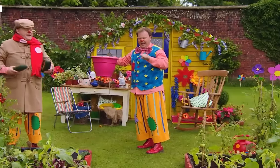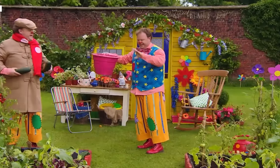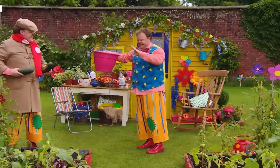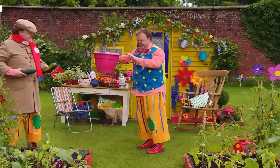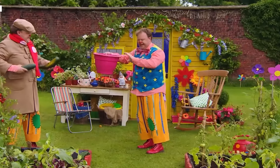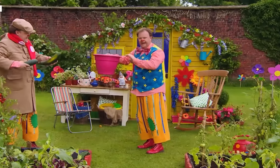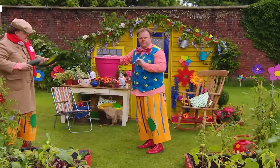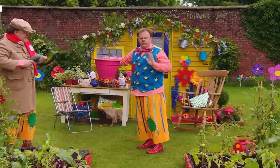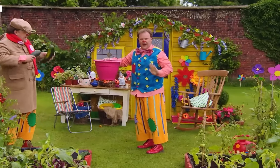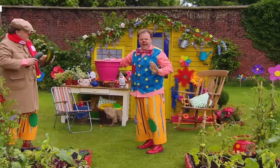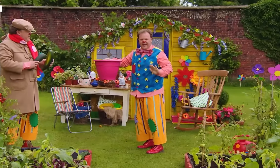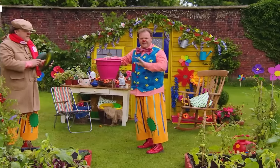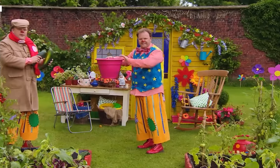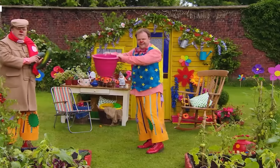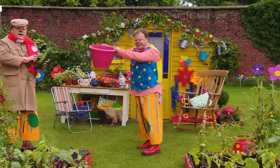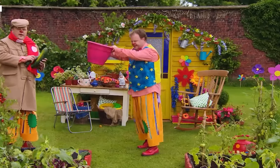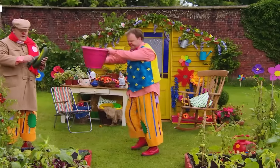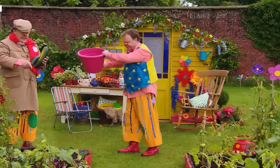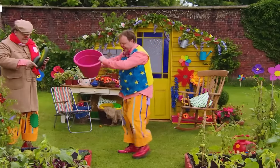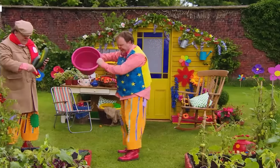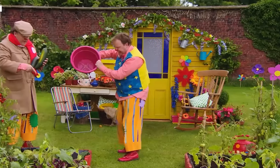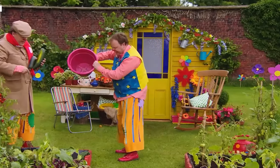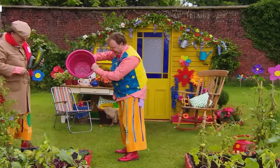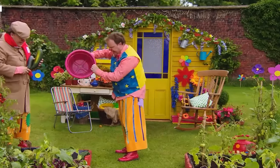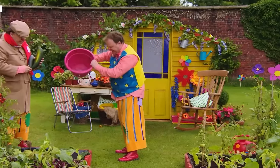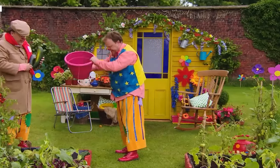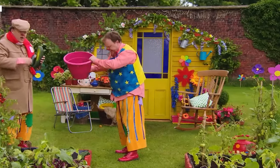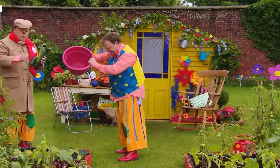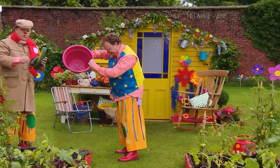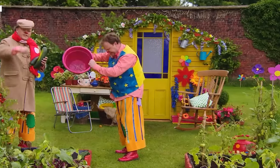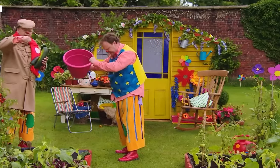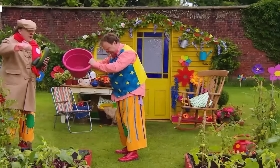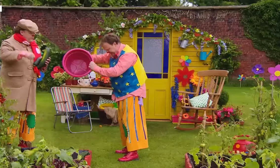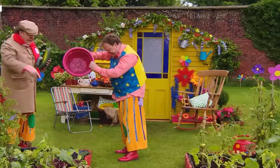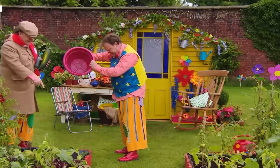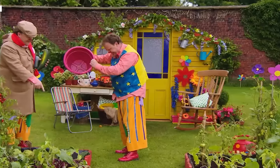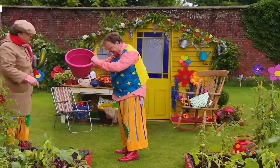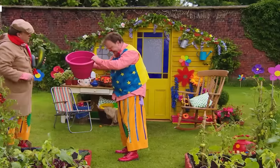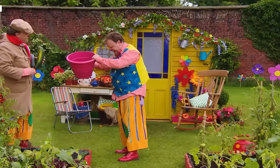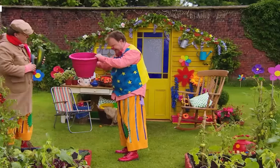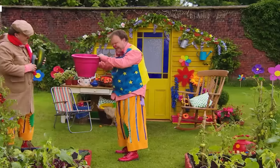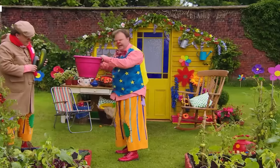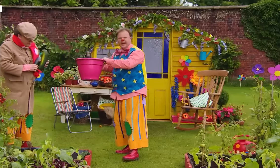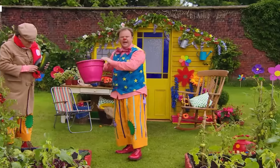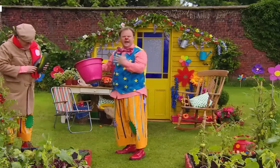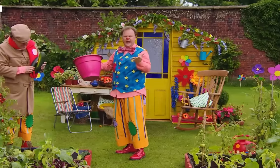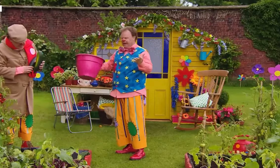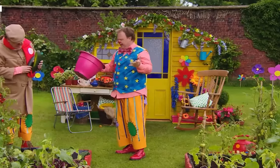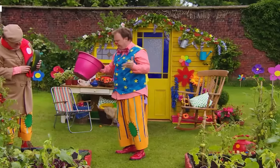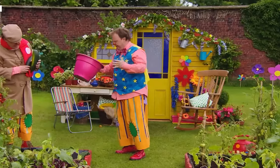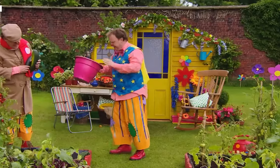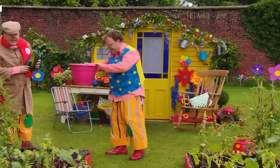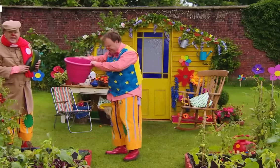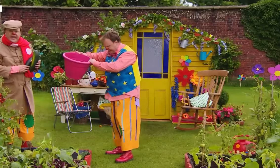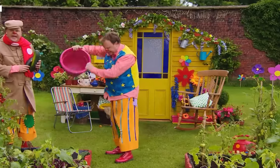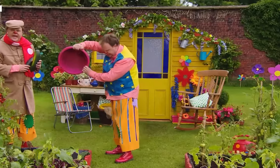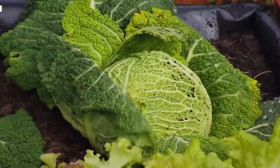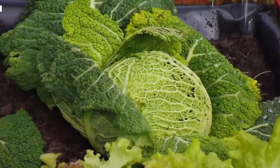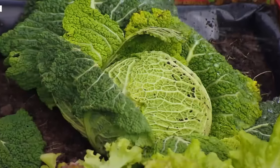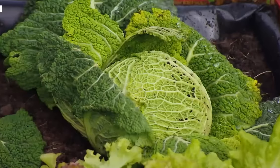yes! Wait. Go on then, the boy. Water the old cabbages. Off you go. What?